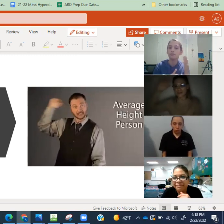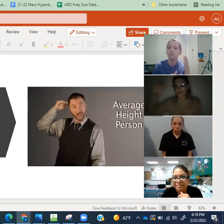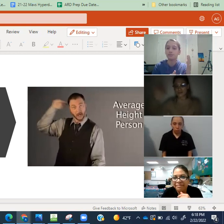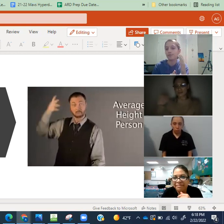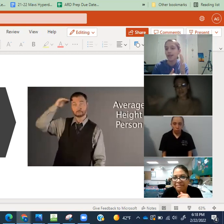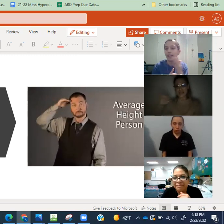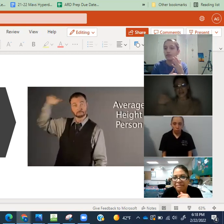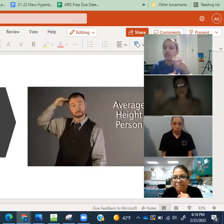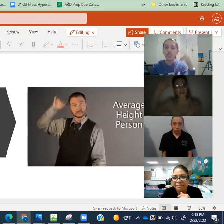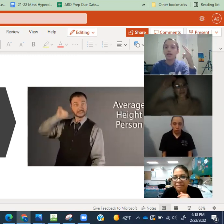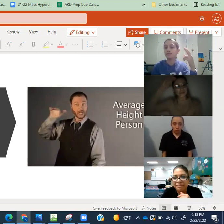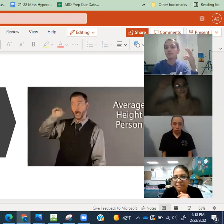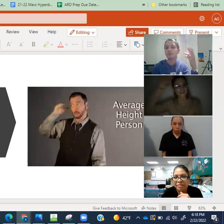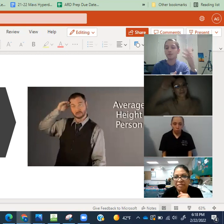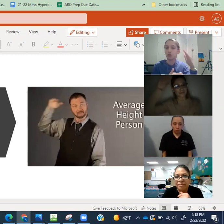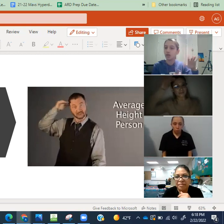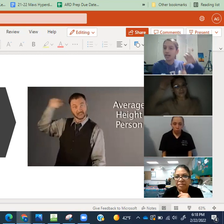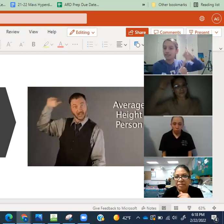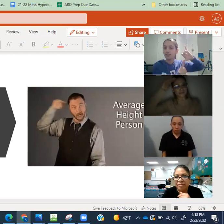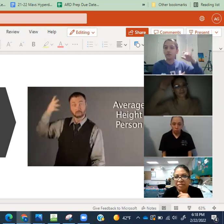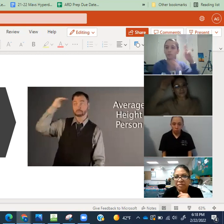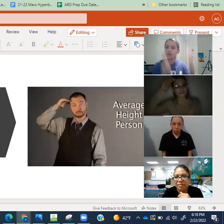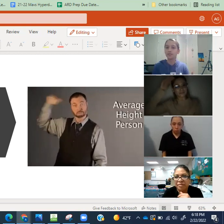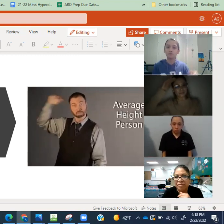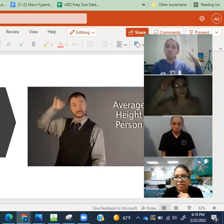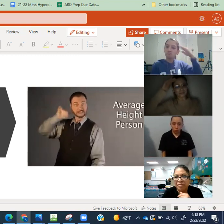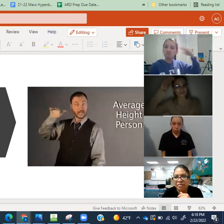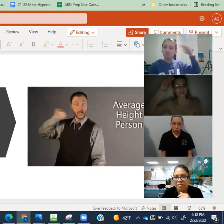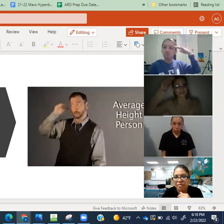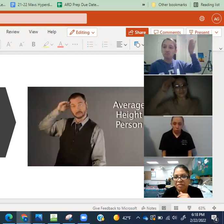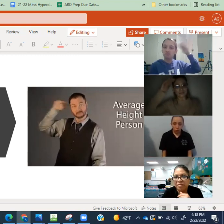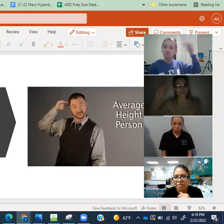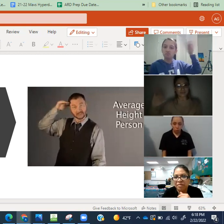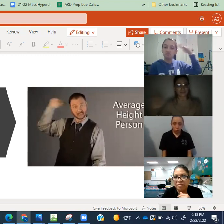So average height or height of a person,